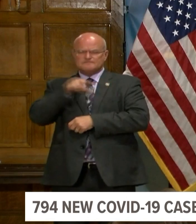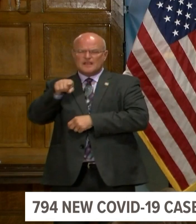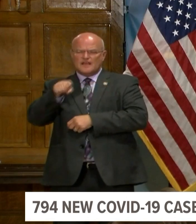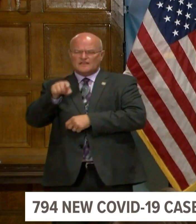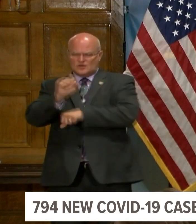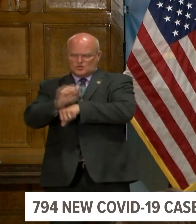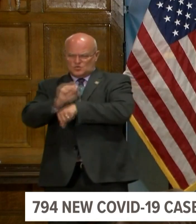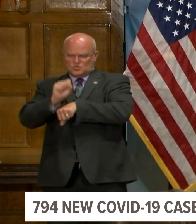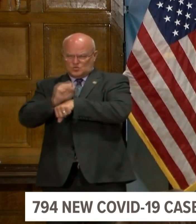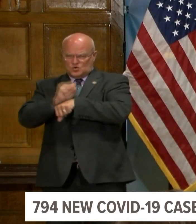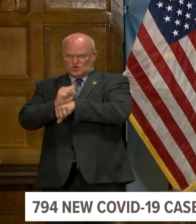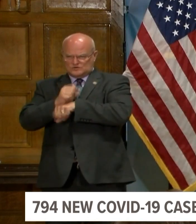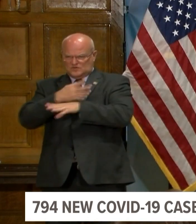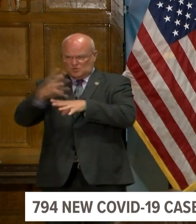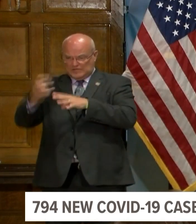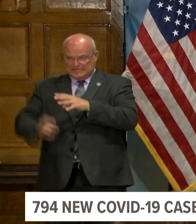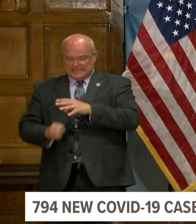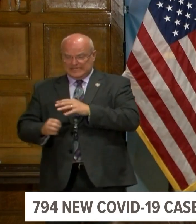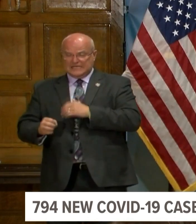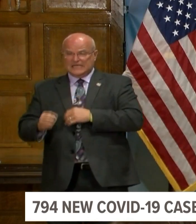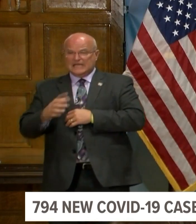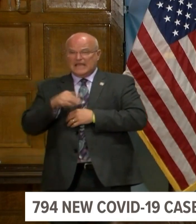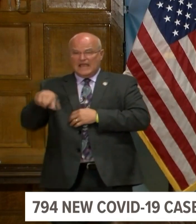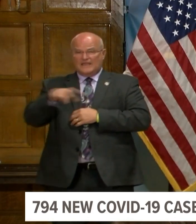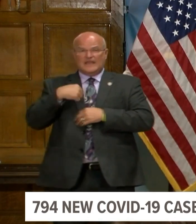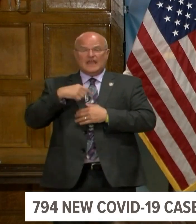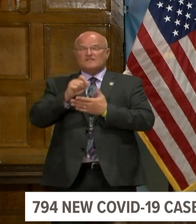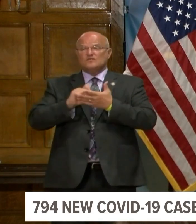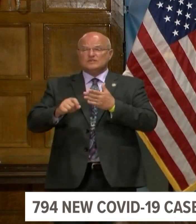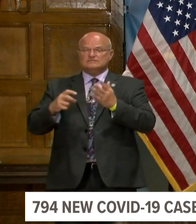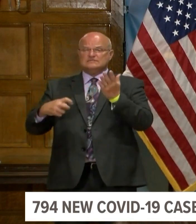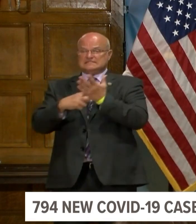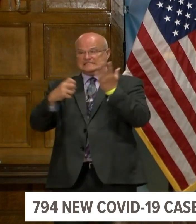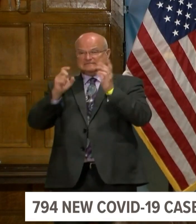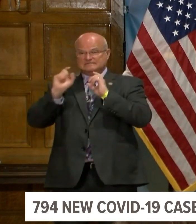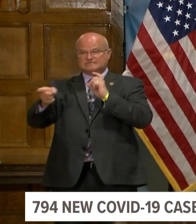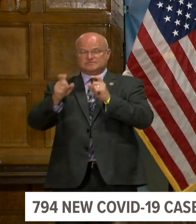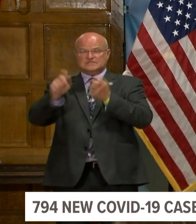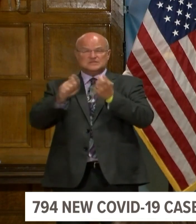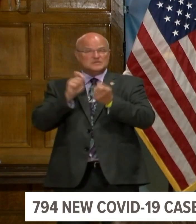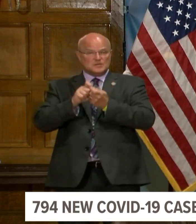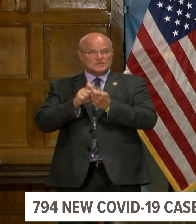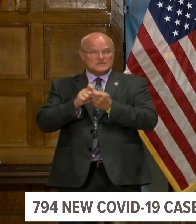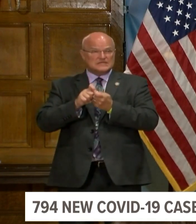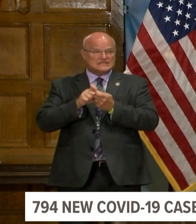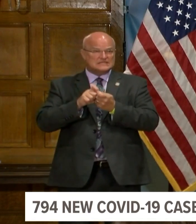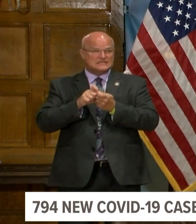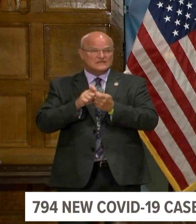their enforcement efforts over the weekend. They have written citations to specific